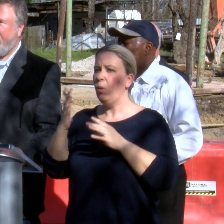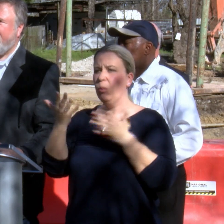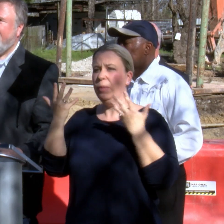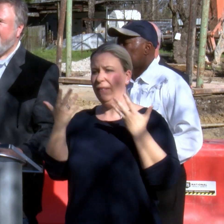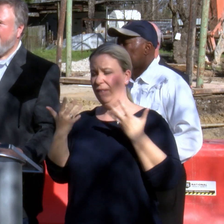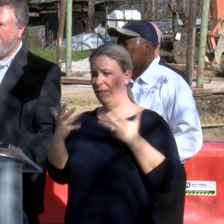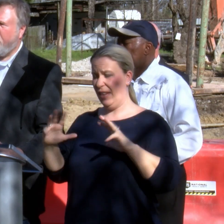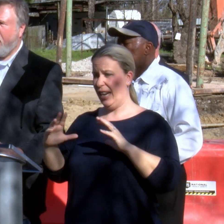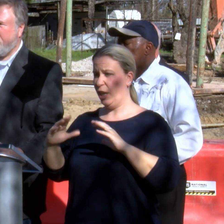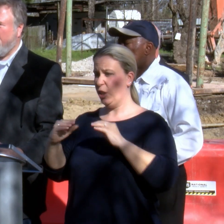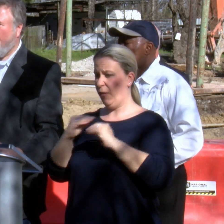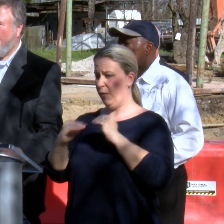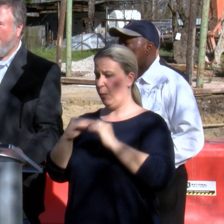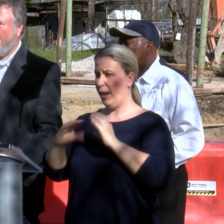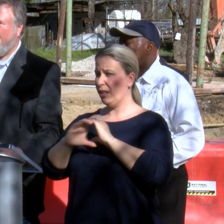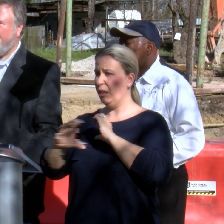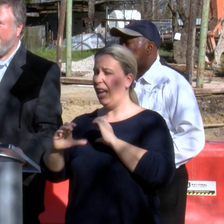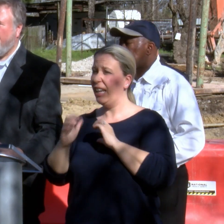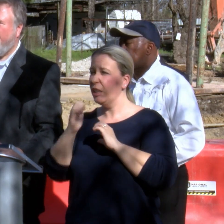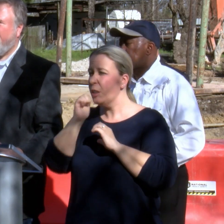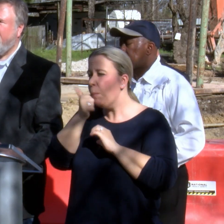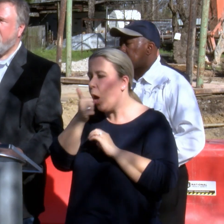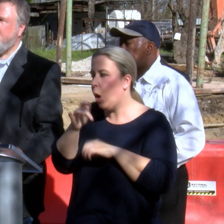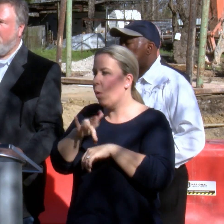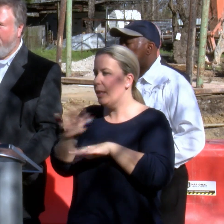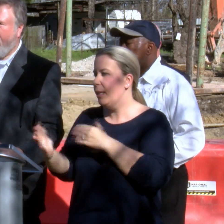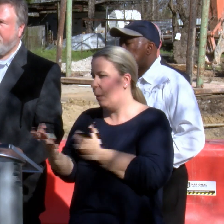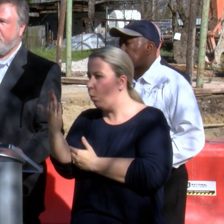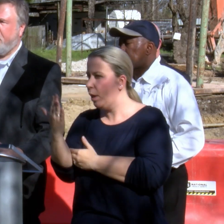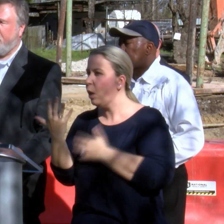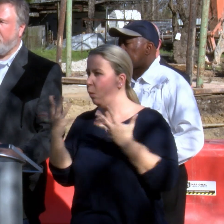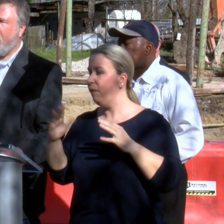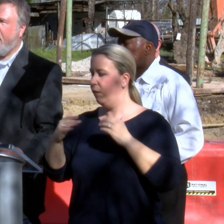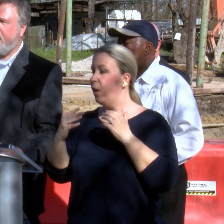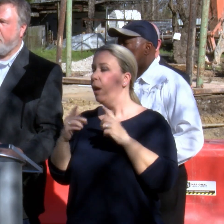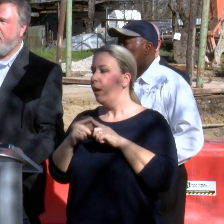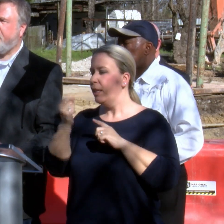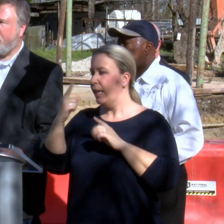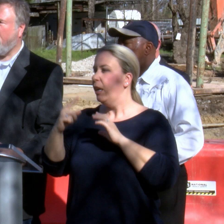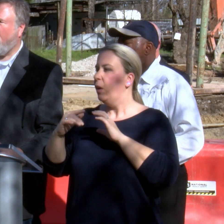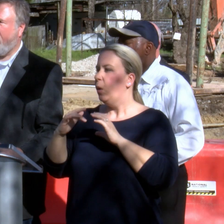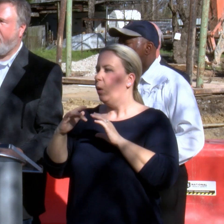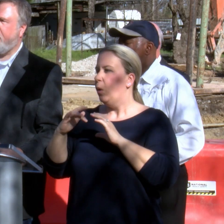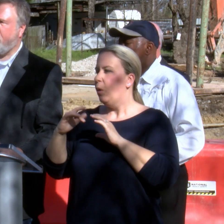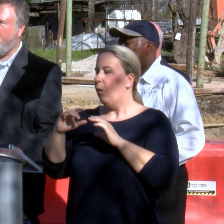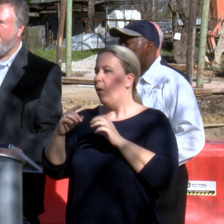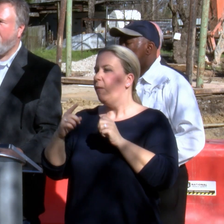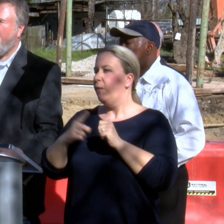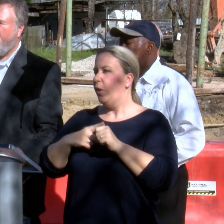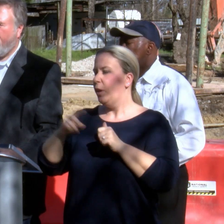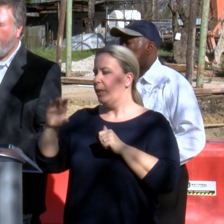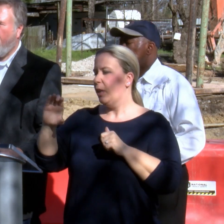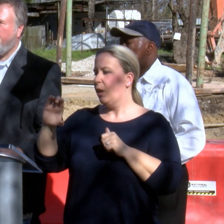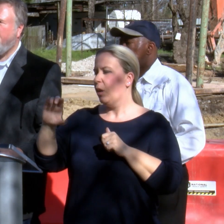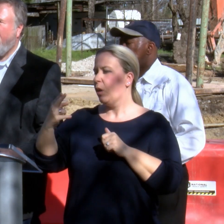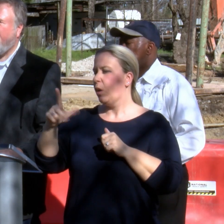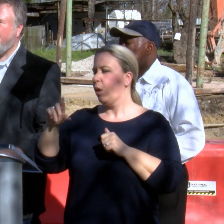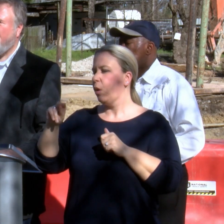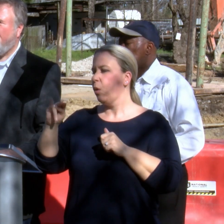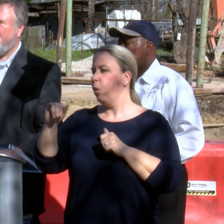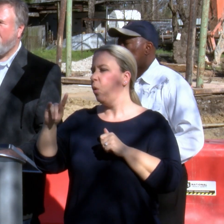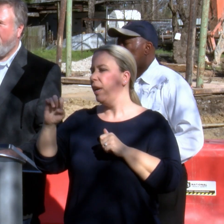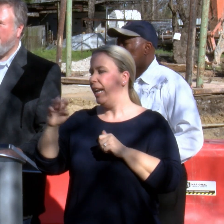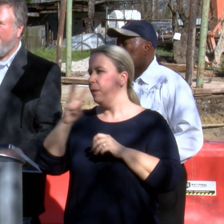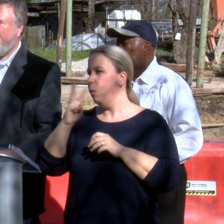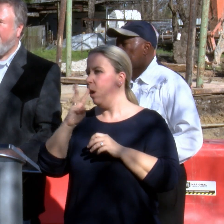the line sometime tomorrow or early Sunday, but we have to clear the line and then we have to chlorinate it. So we'll be done and the line will be back